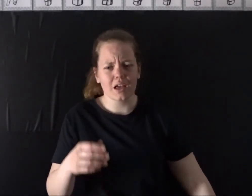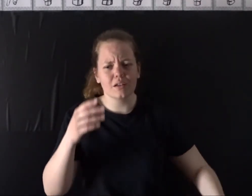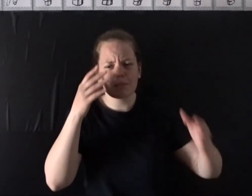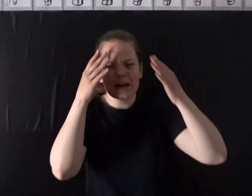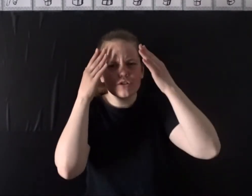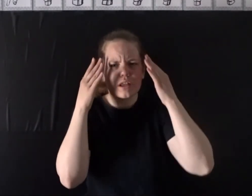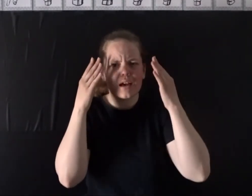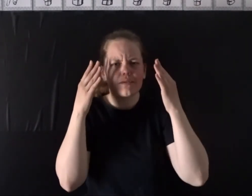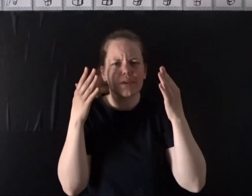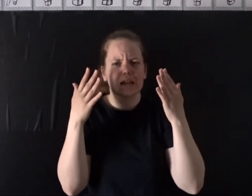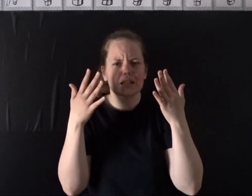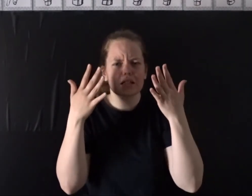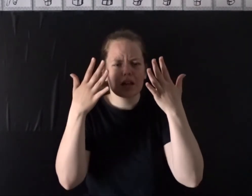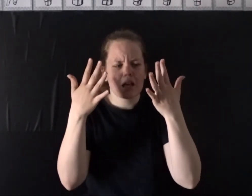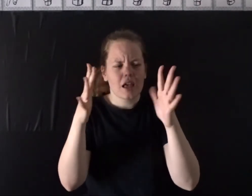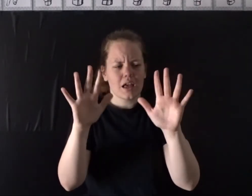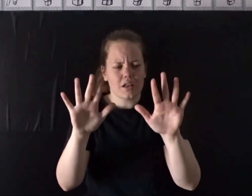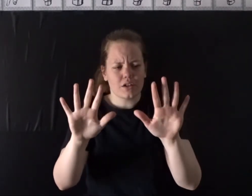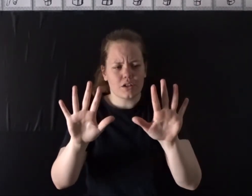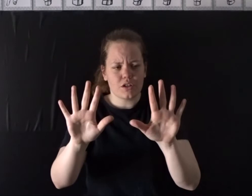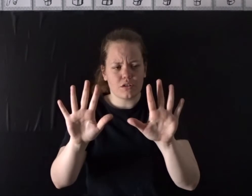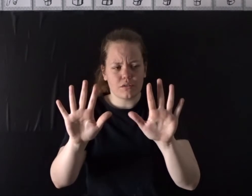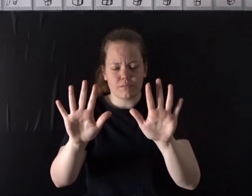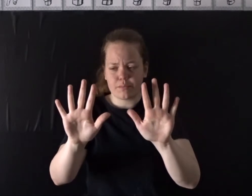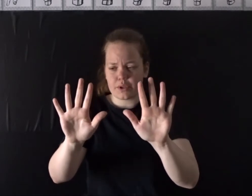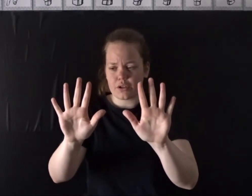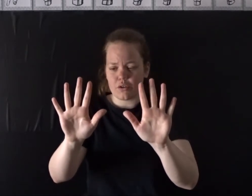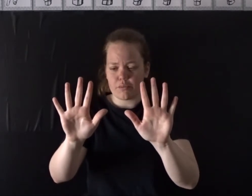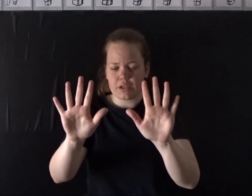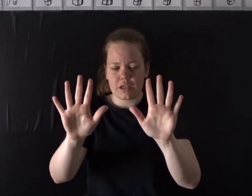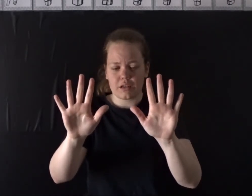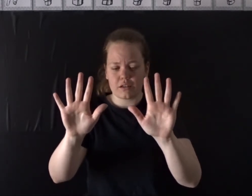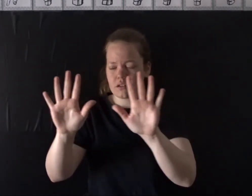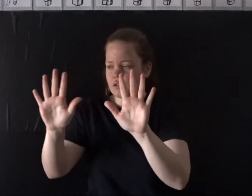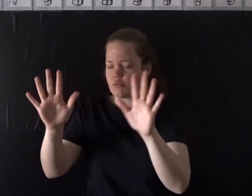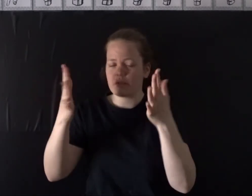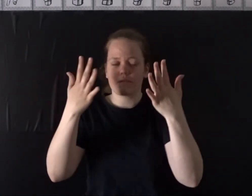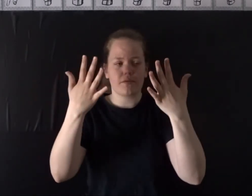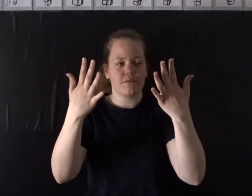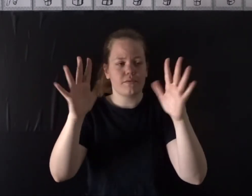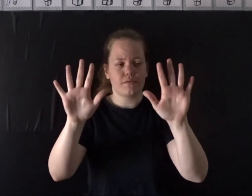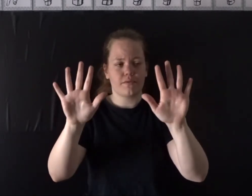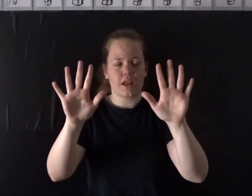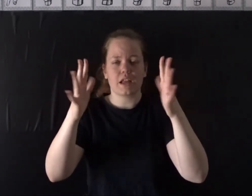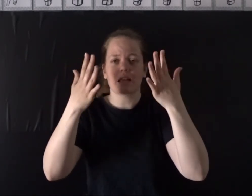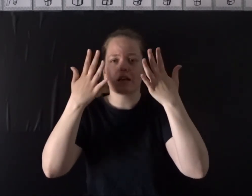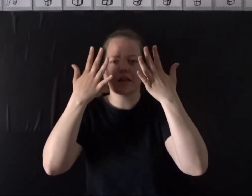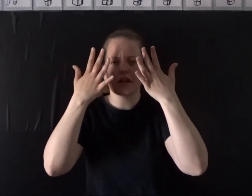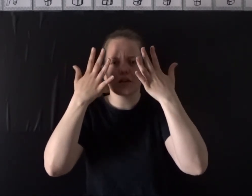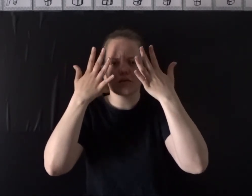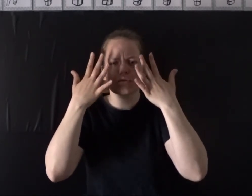of match that face, and you're gonna put your open flat hand, and you're gonna go